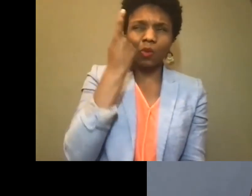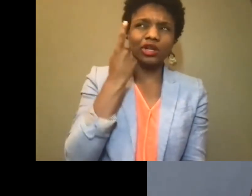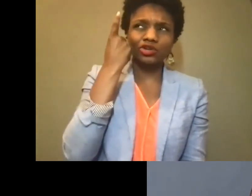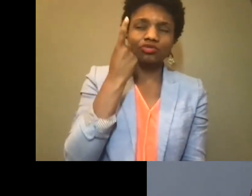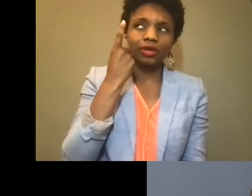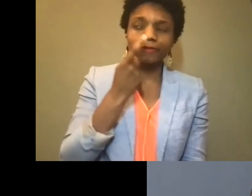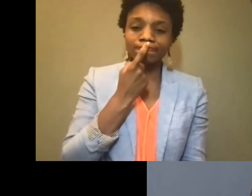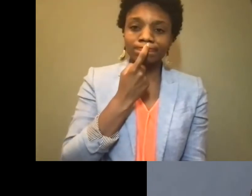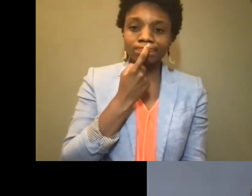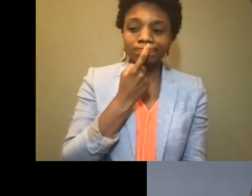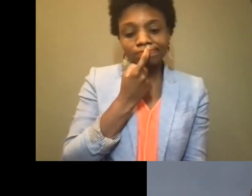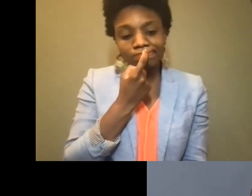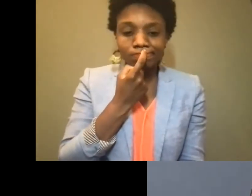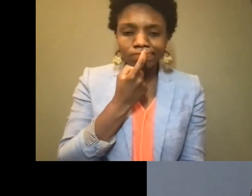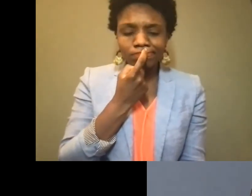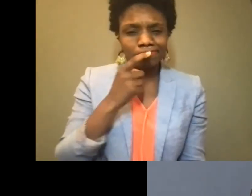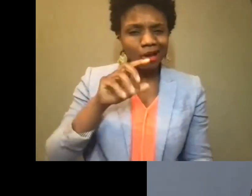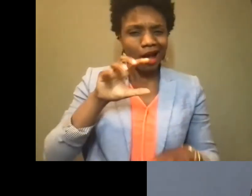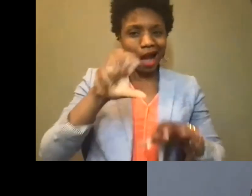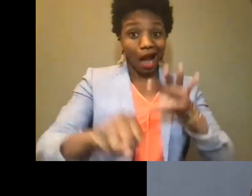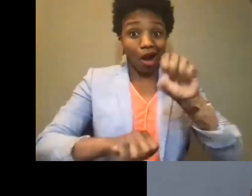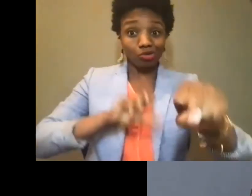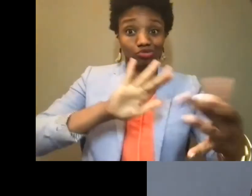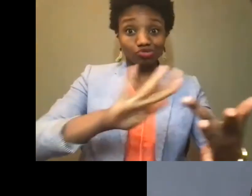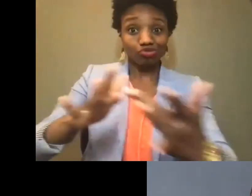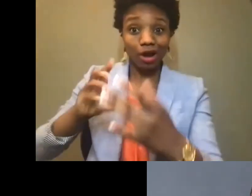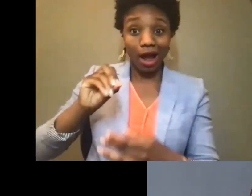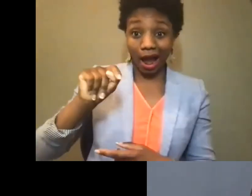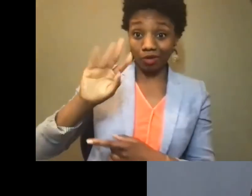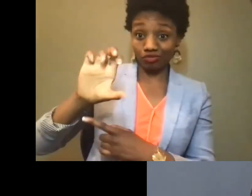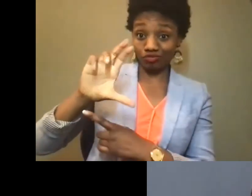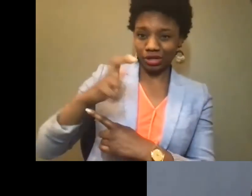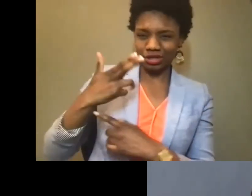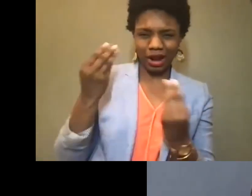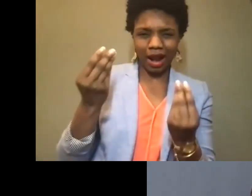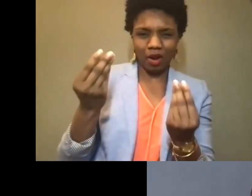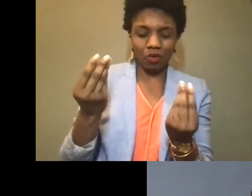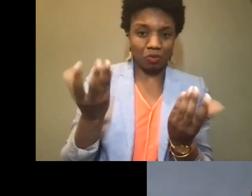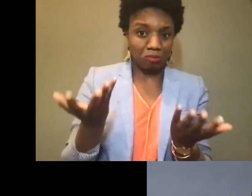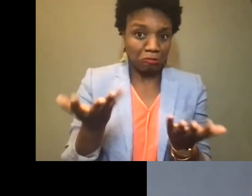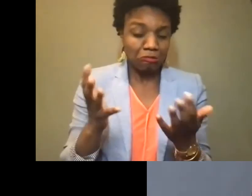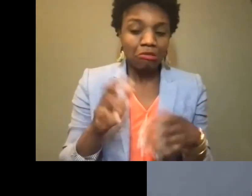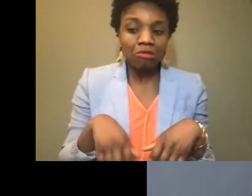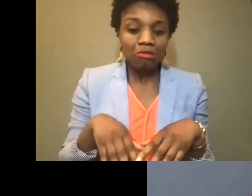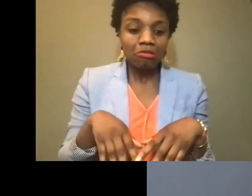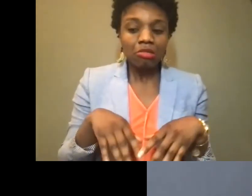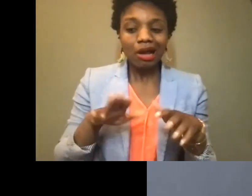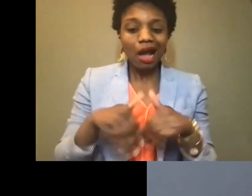you know, how to outreach and maybe do an extra step of outreach that